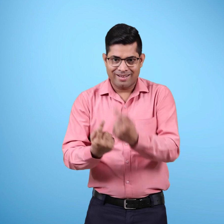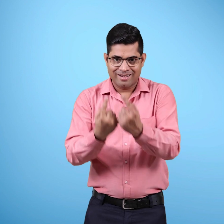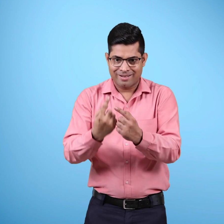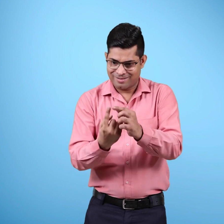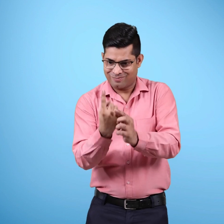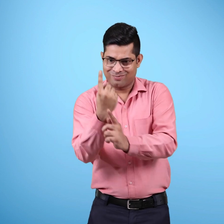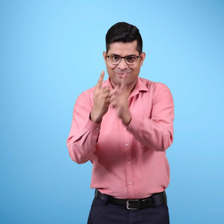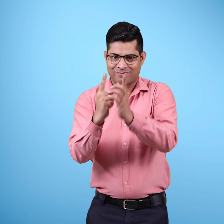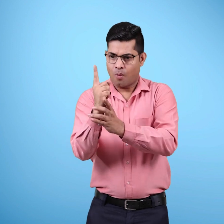Tender,